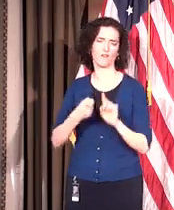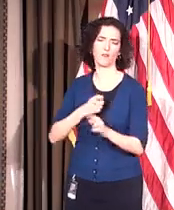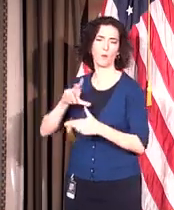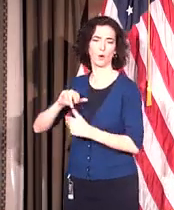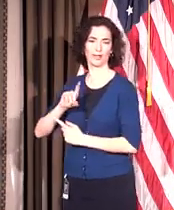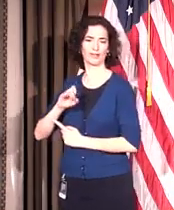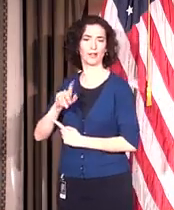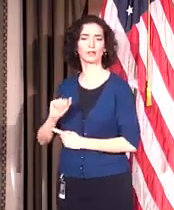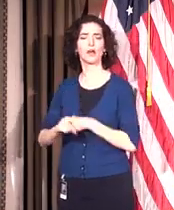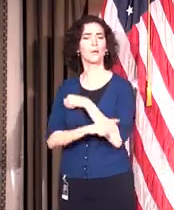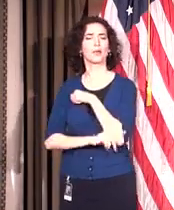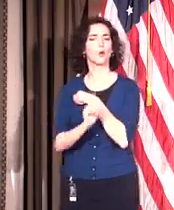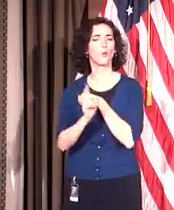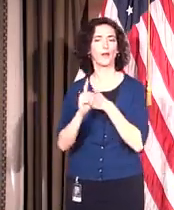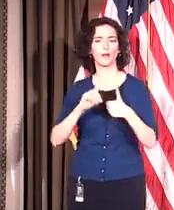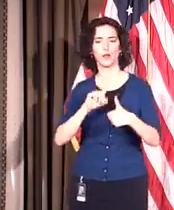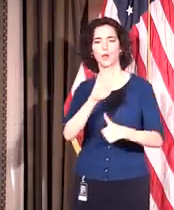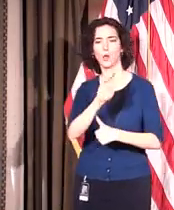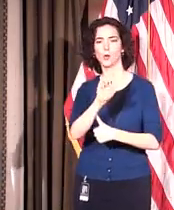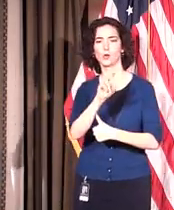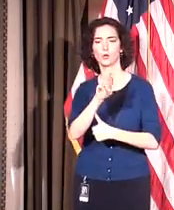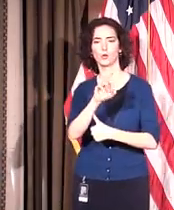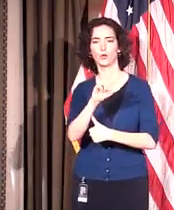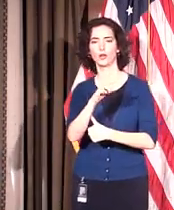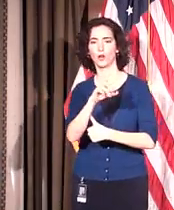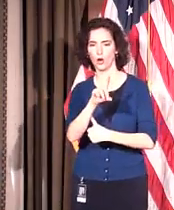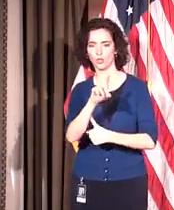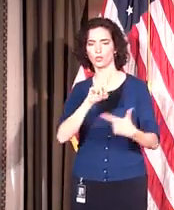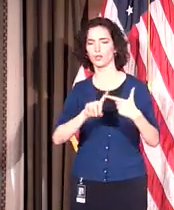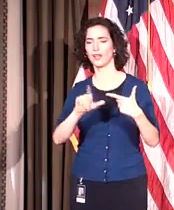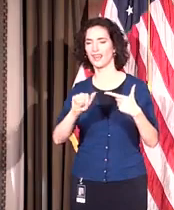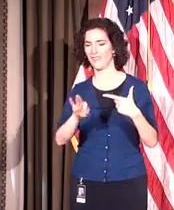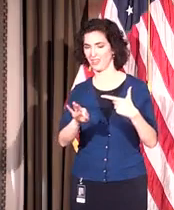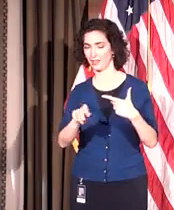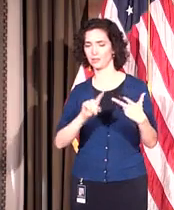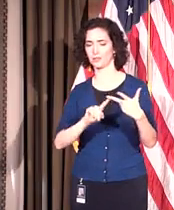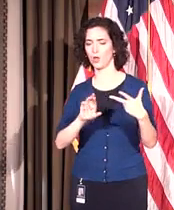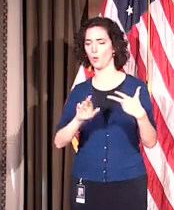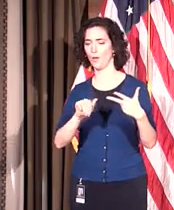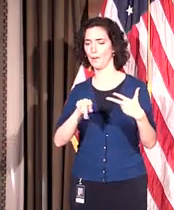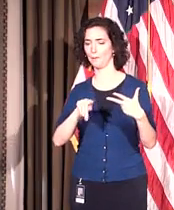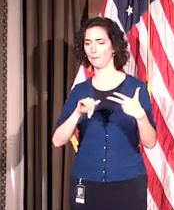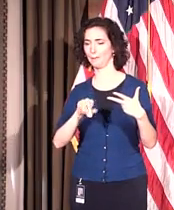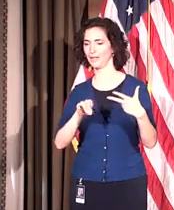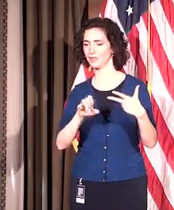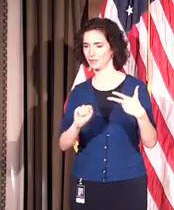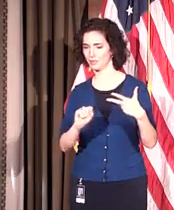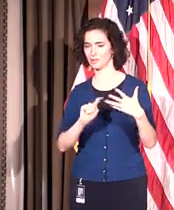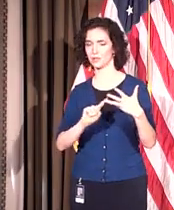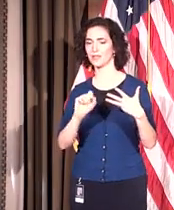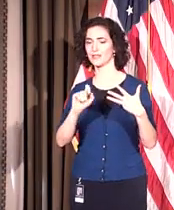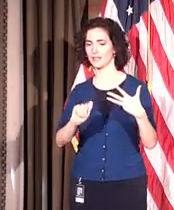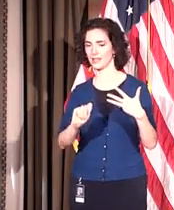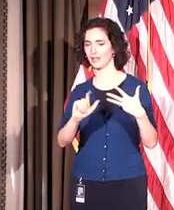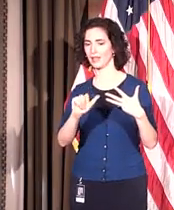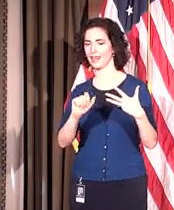Beauregard, Lafayette, Rapides, St. Landry, and St.